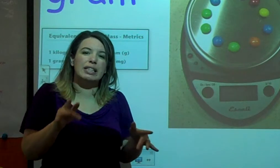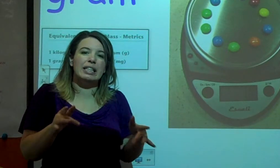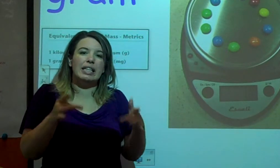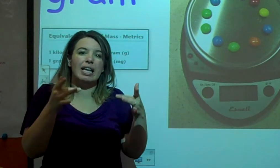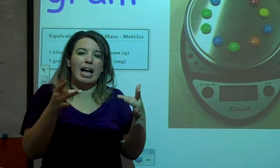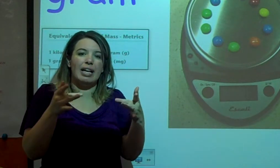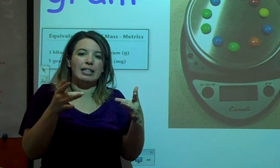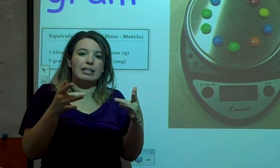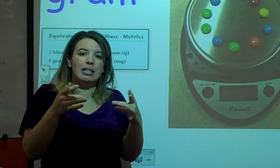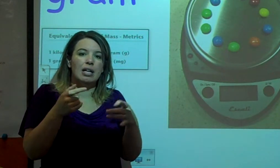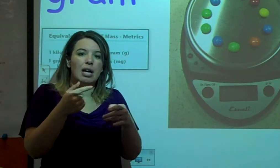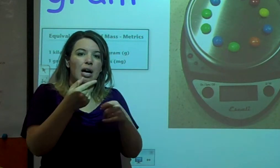really light.